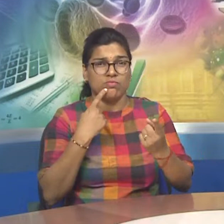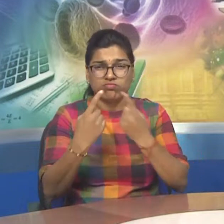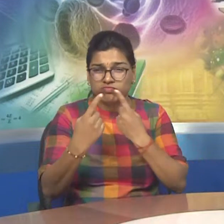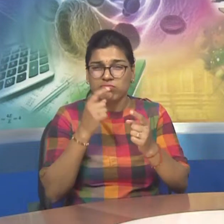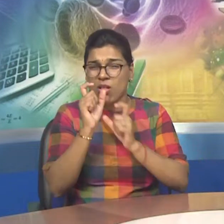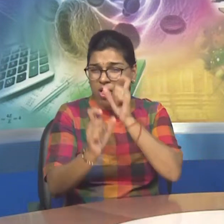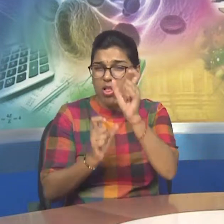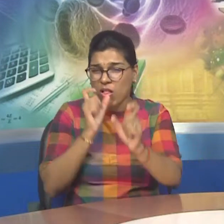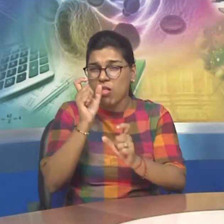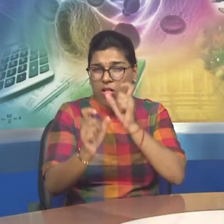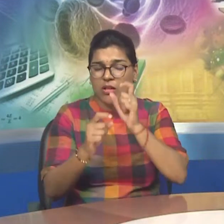negative,